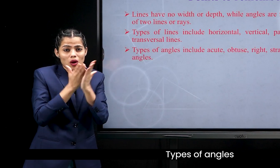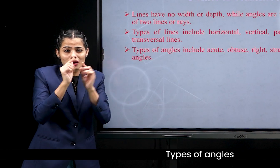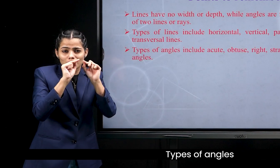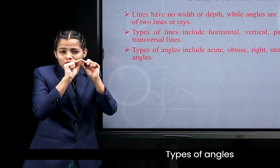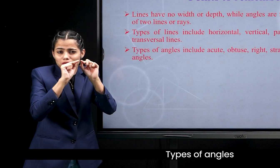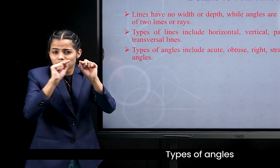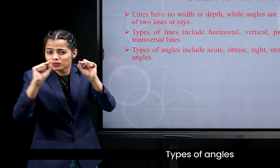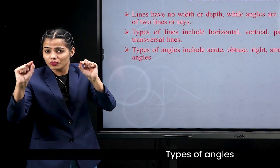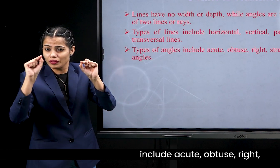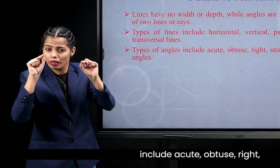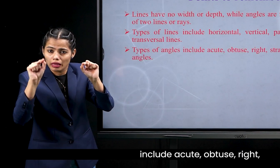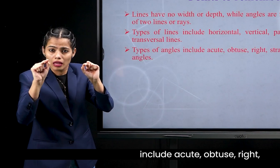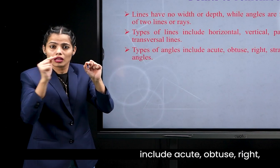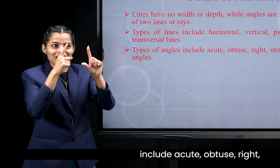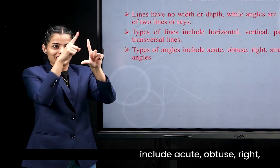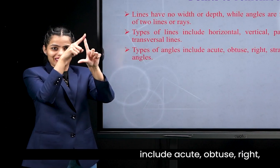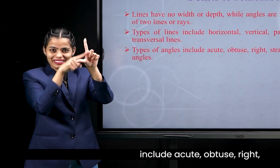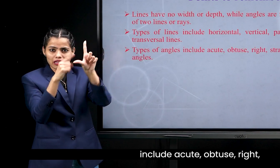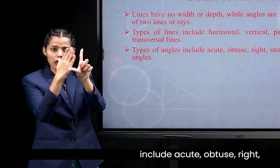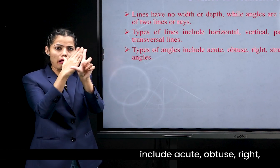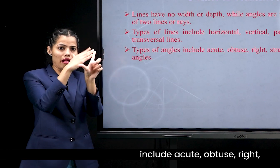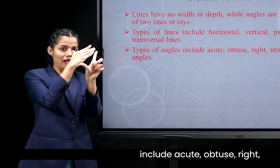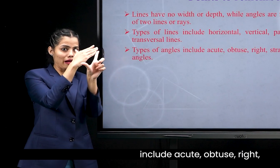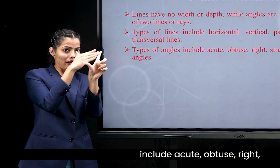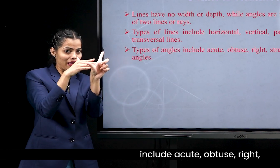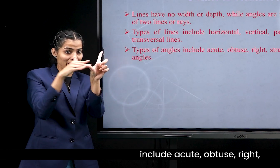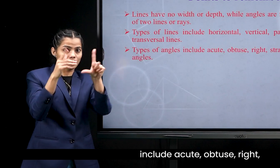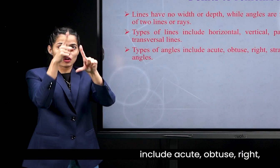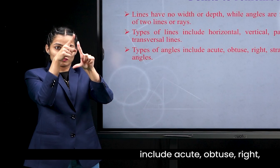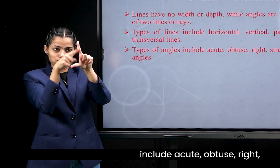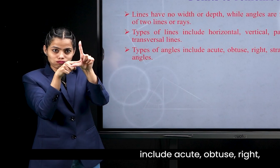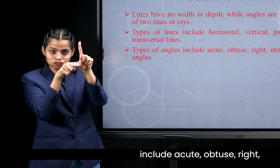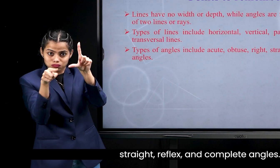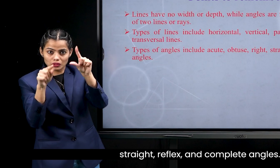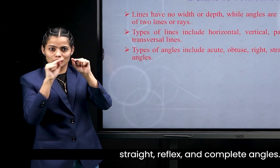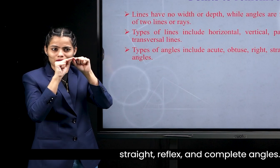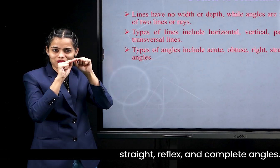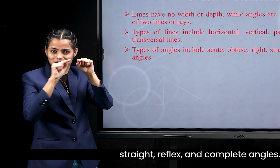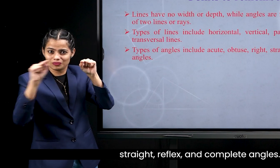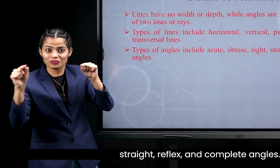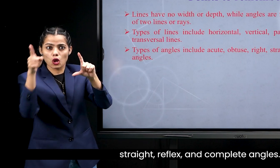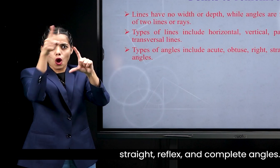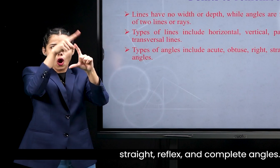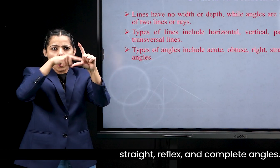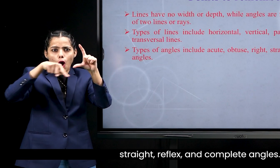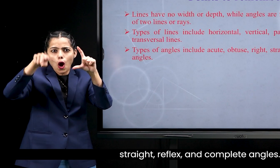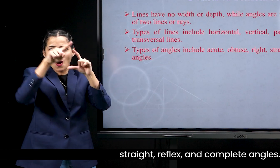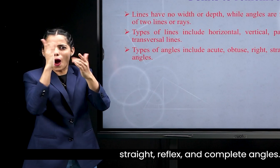Types of angles include acute, obtuse, right, straight, reflex and